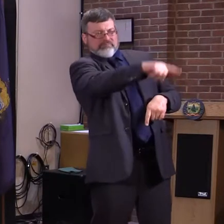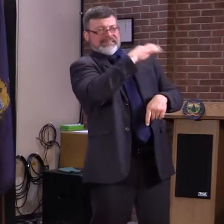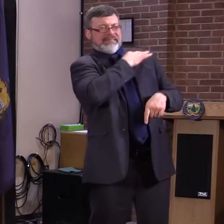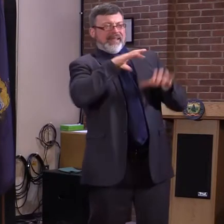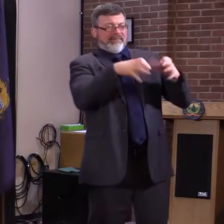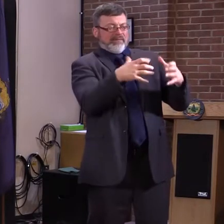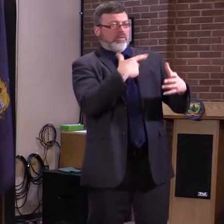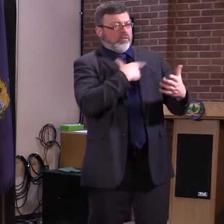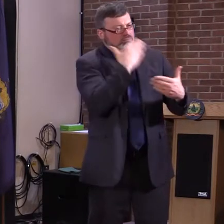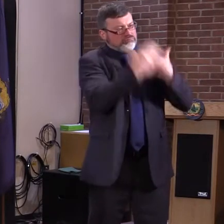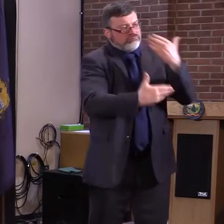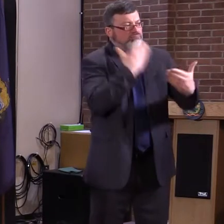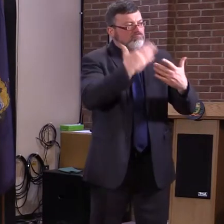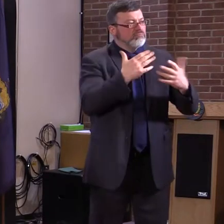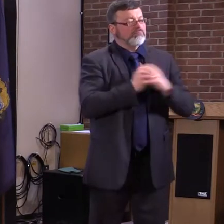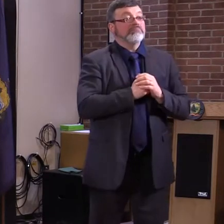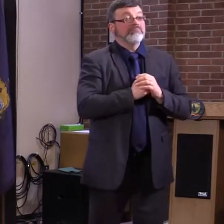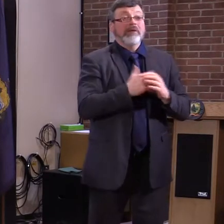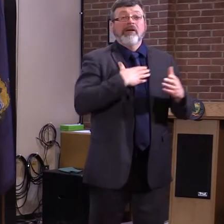Dr. Levine for the health update.